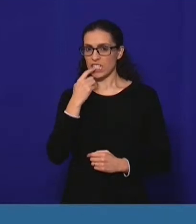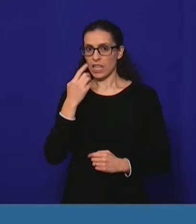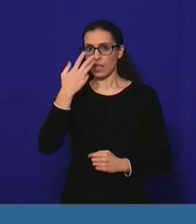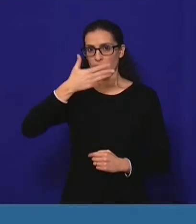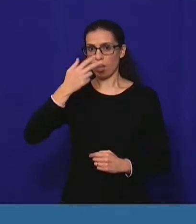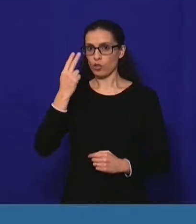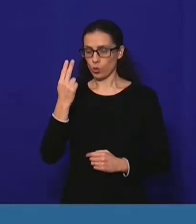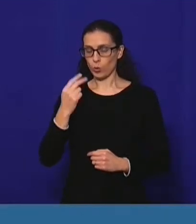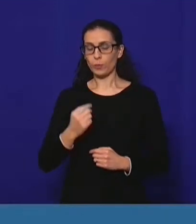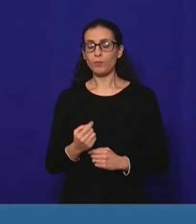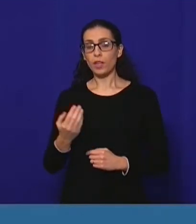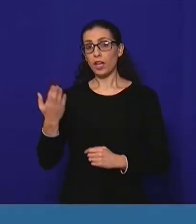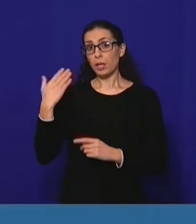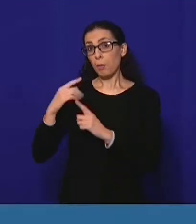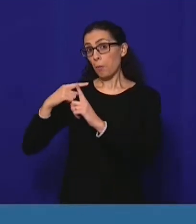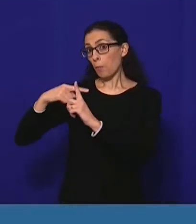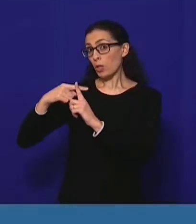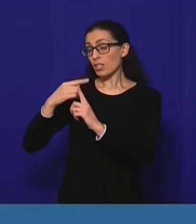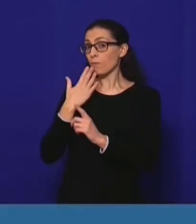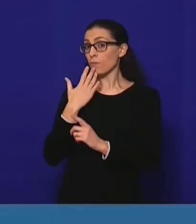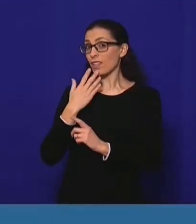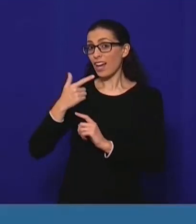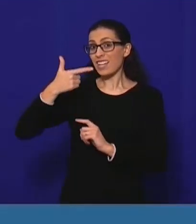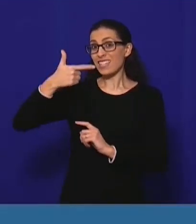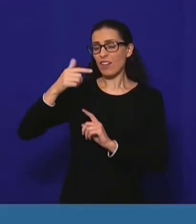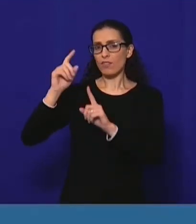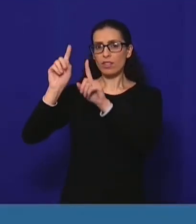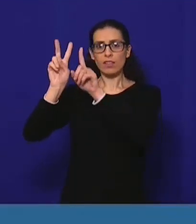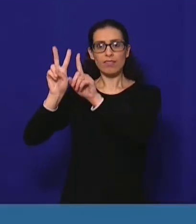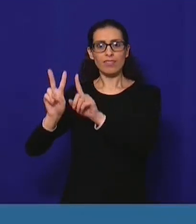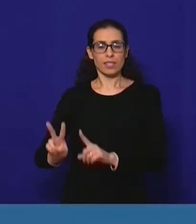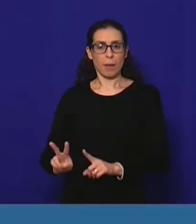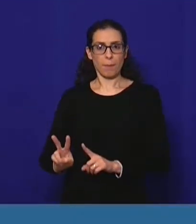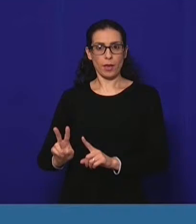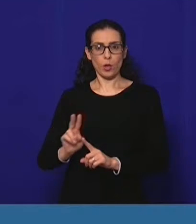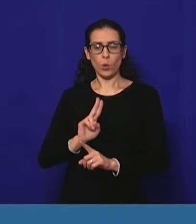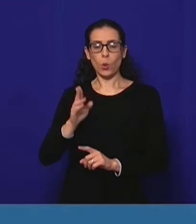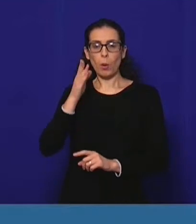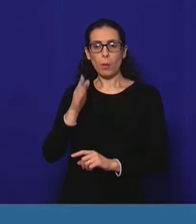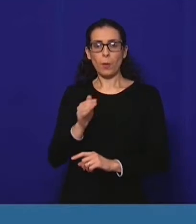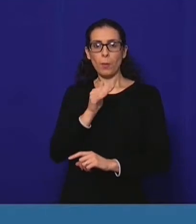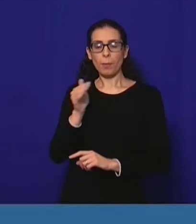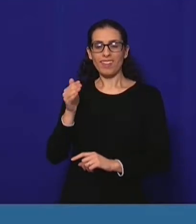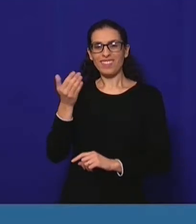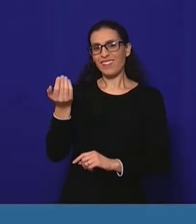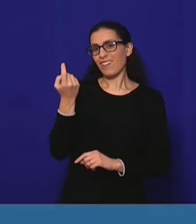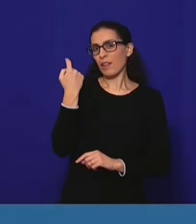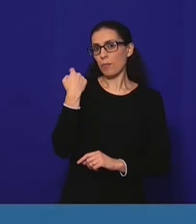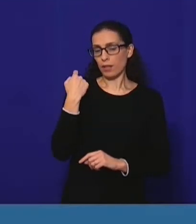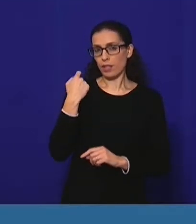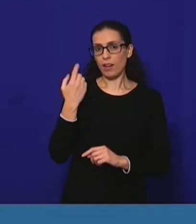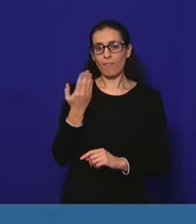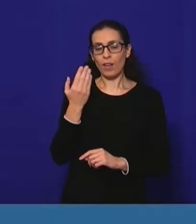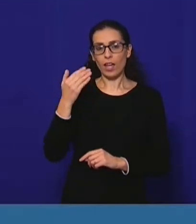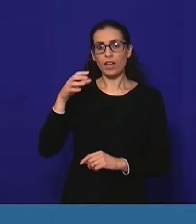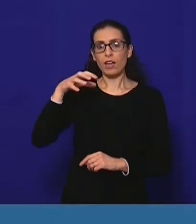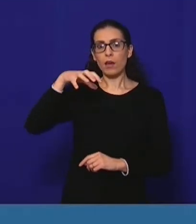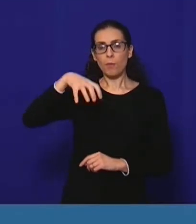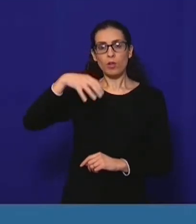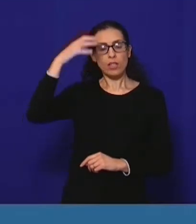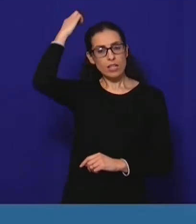irriżulta pożittiv l-ewwel darba fis-7 ta' Diċembru u miet il-bieraħ fir-residenza ta' San Vincenz de